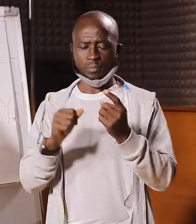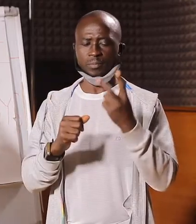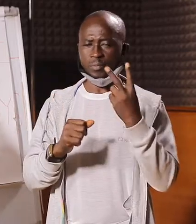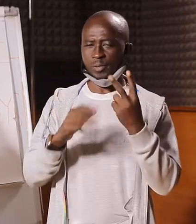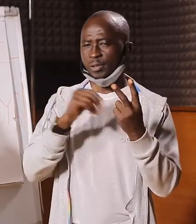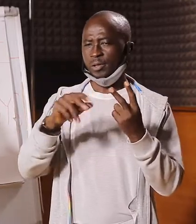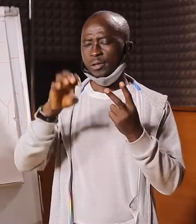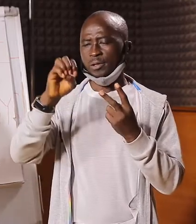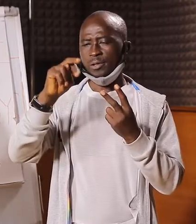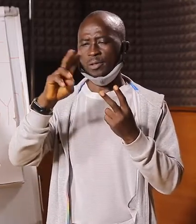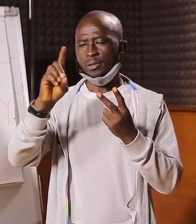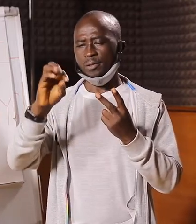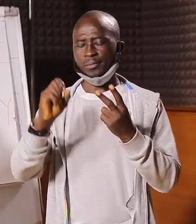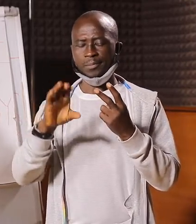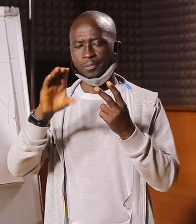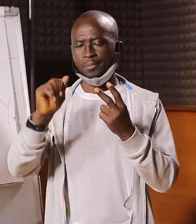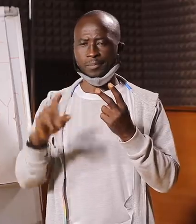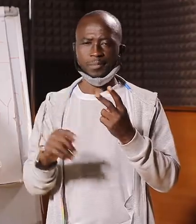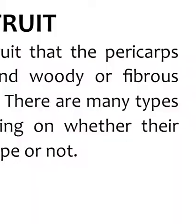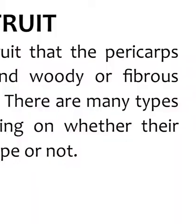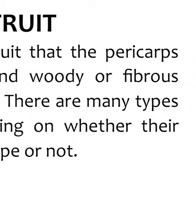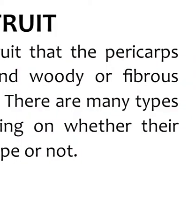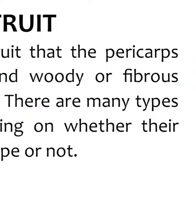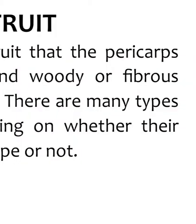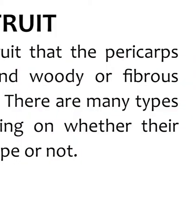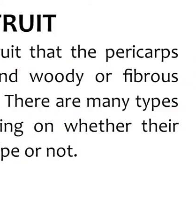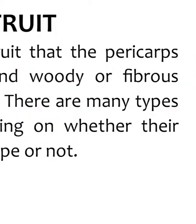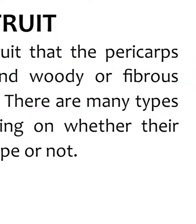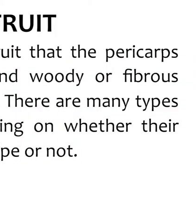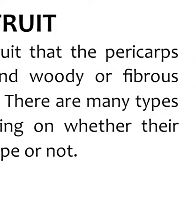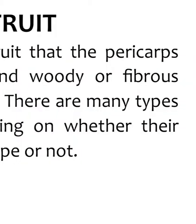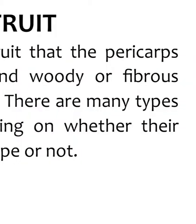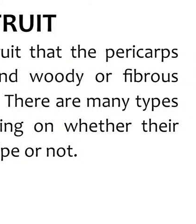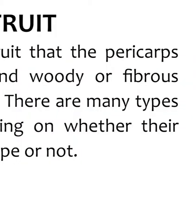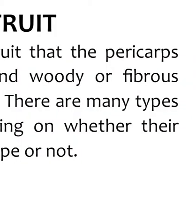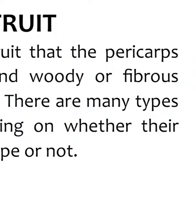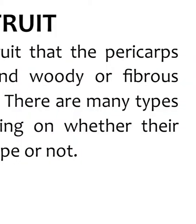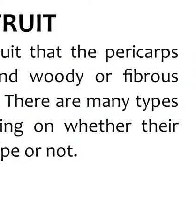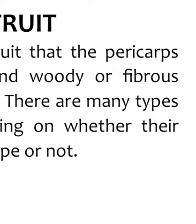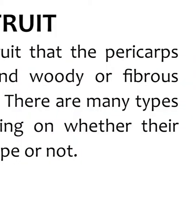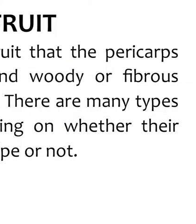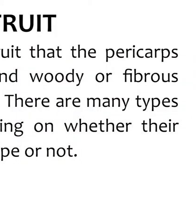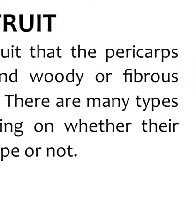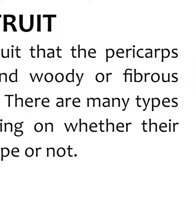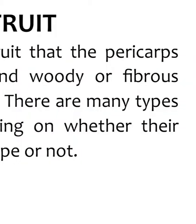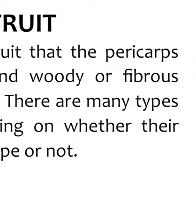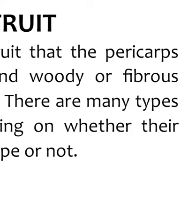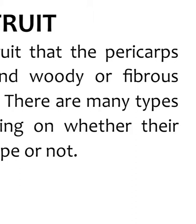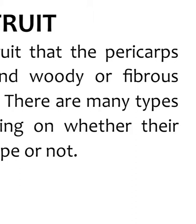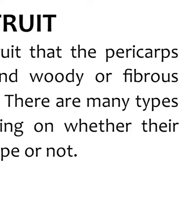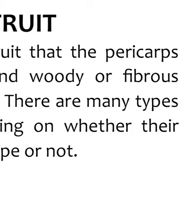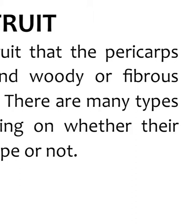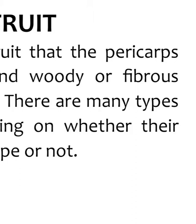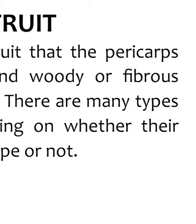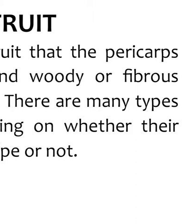So these 3 parts make up the pericarp. So the pericarp of dry fruit always become dry,